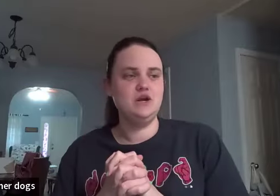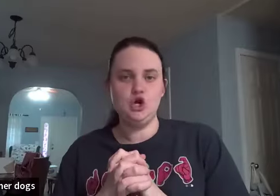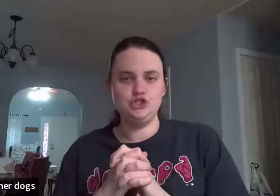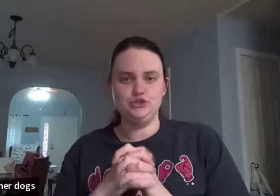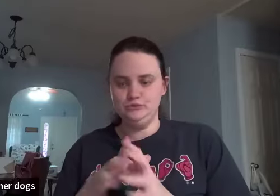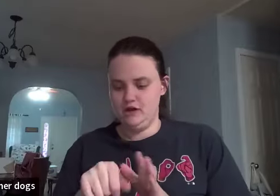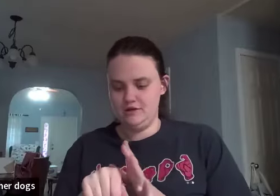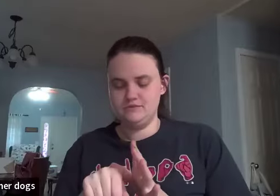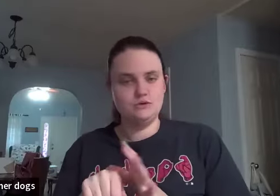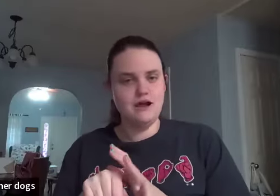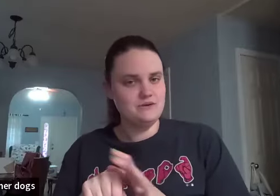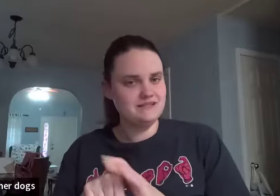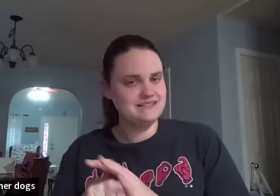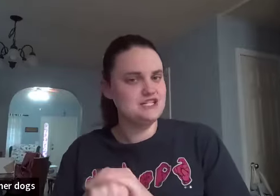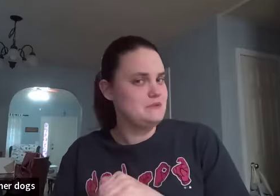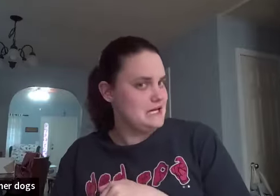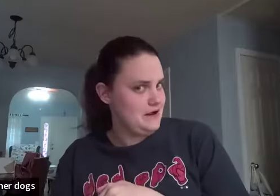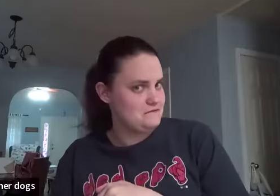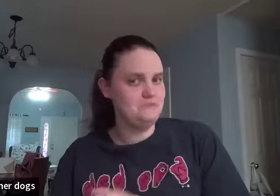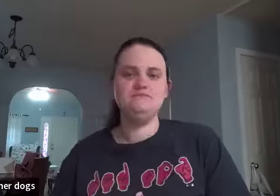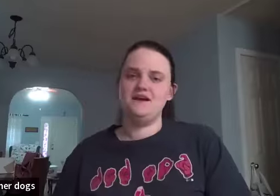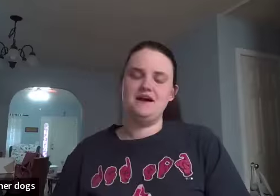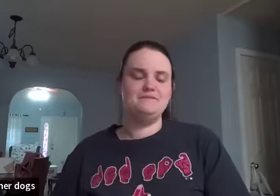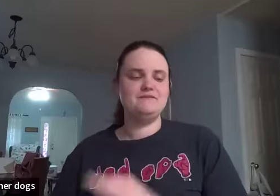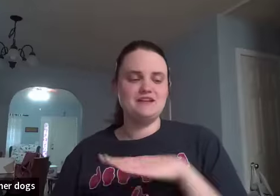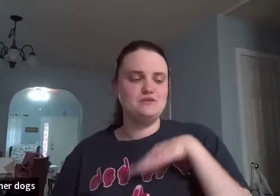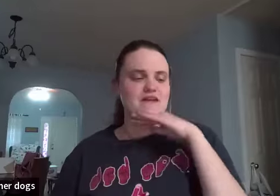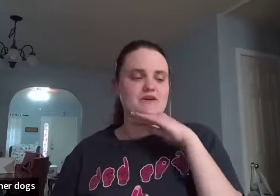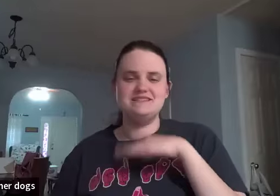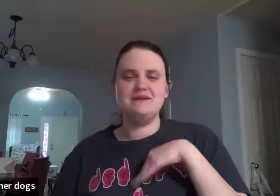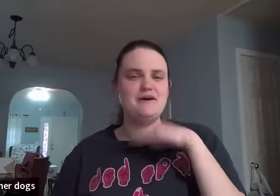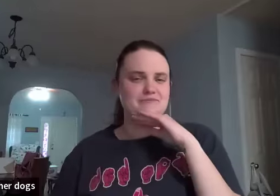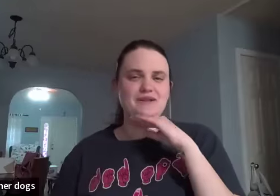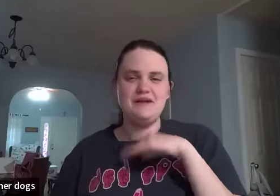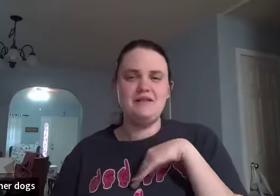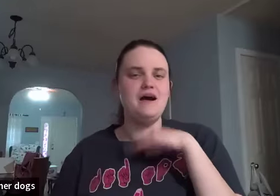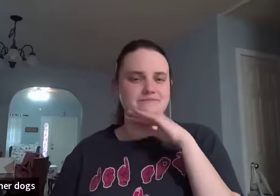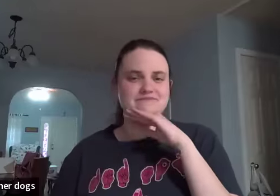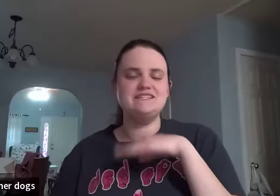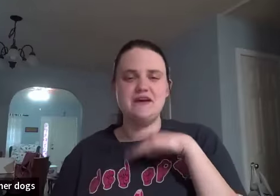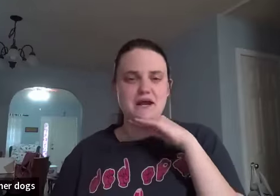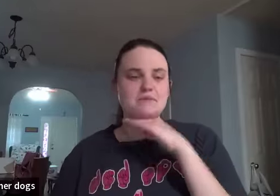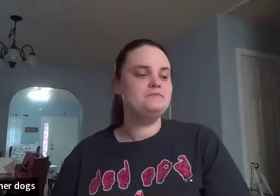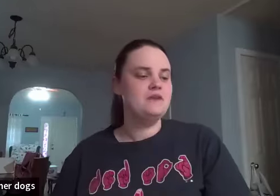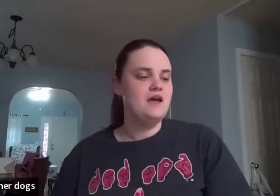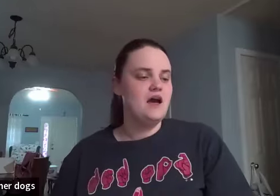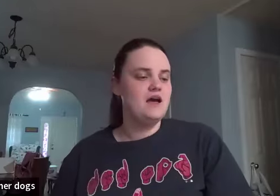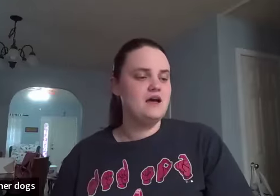can hurt you. So I always like to say just be a little careful. That's one that I always think about a lot is fed up.